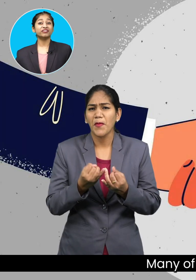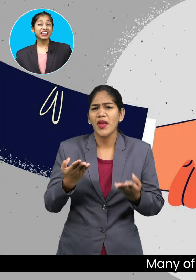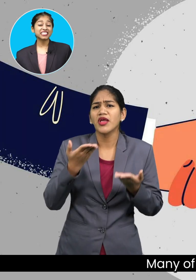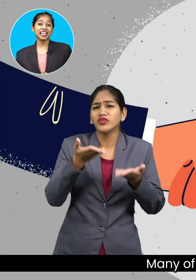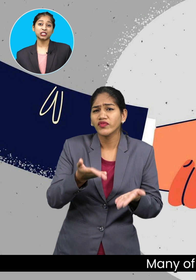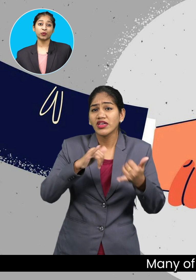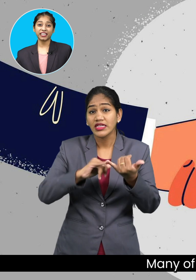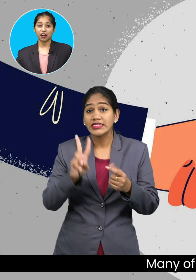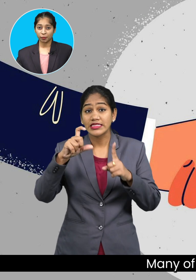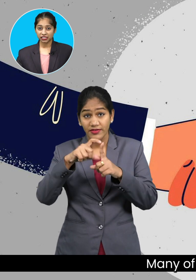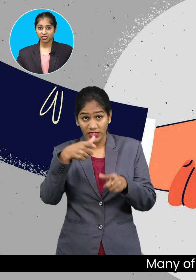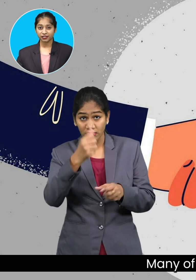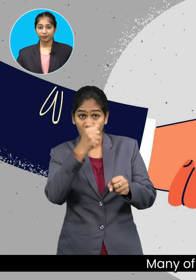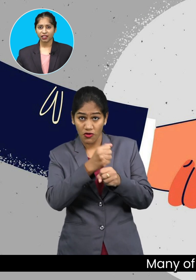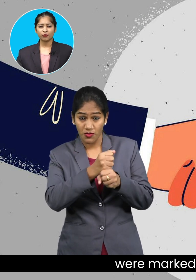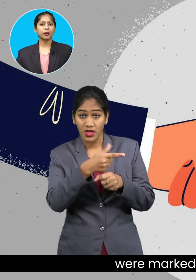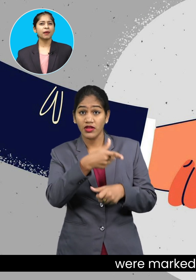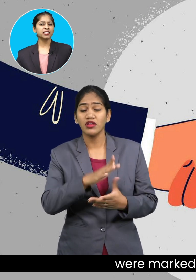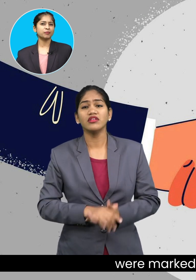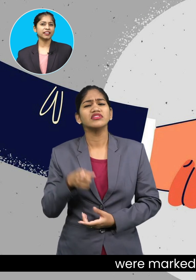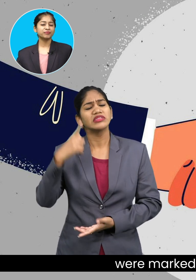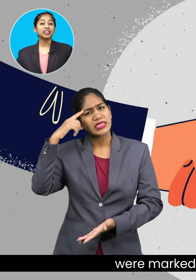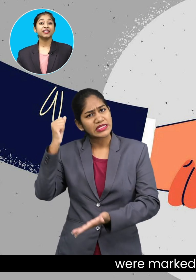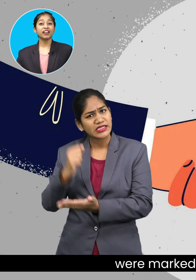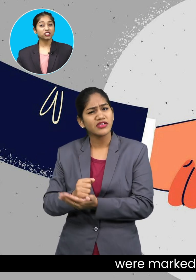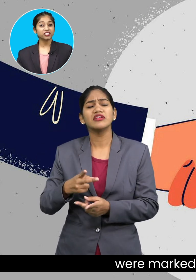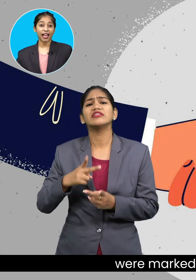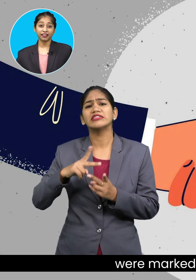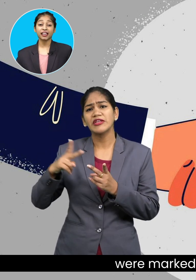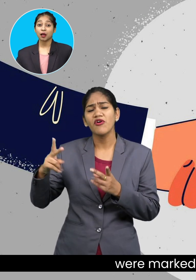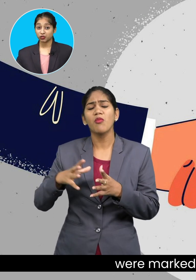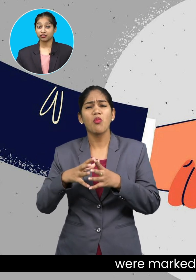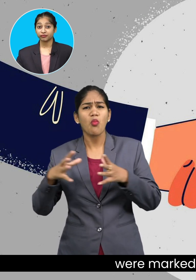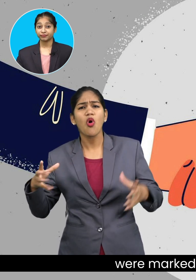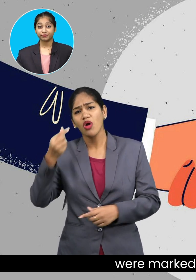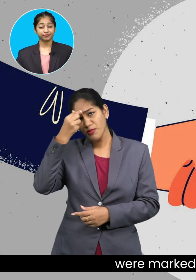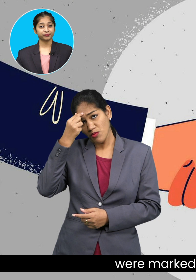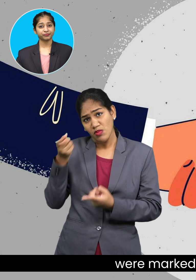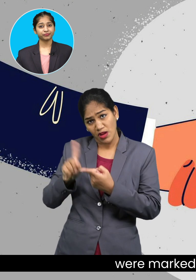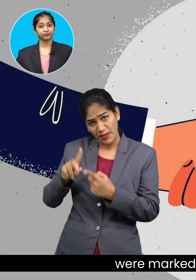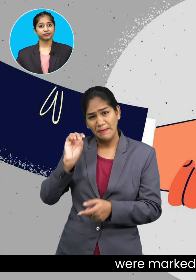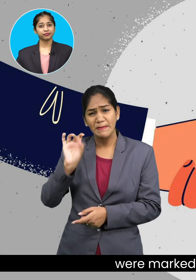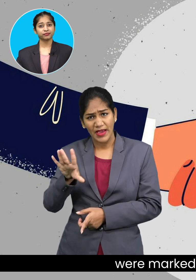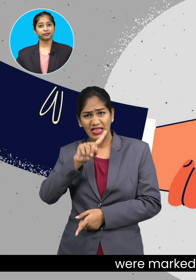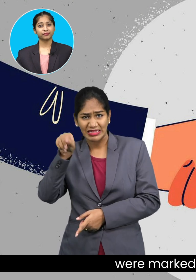Many of these SVD governments were marked by defections and corruption,